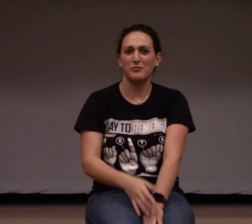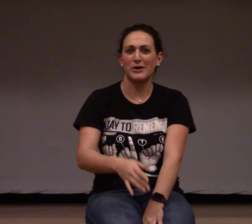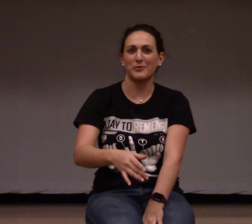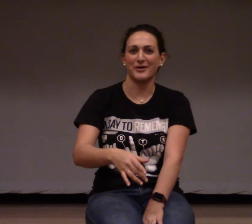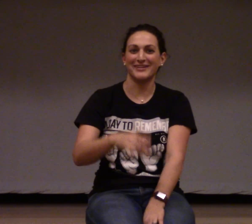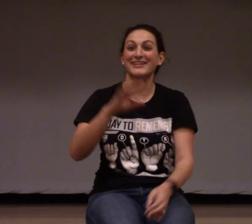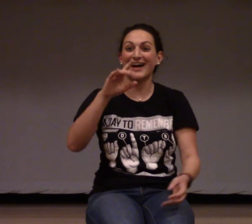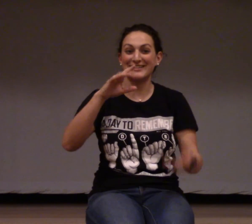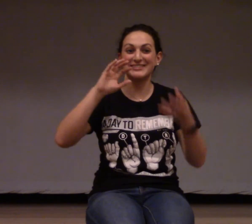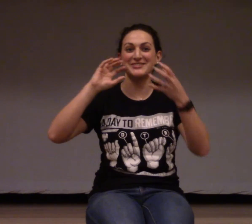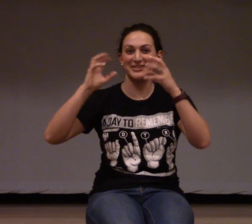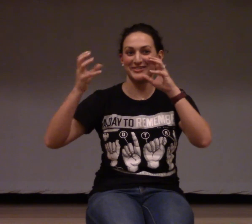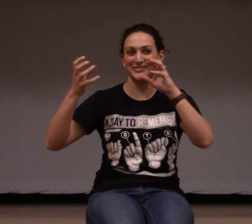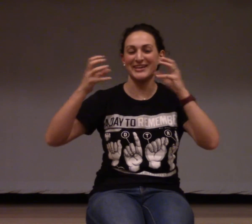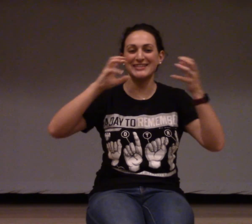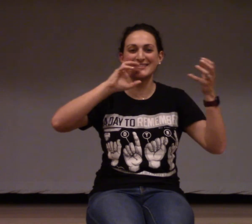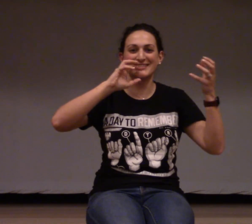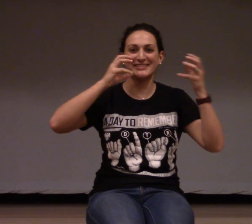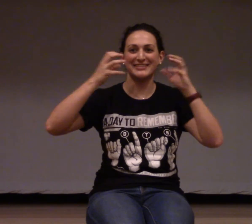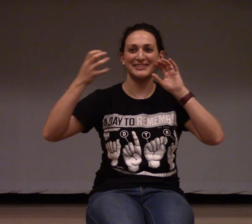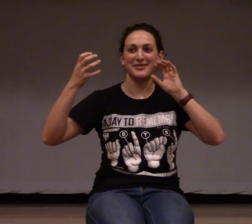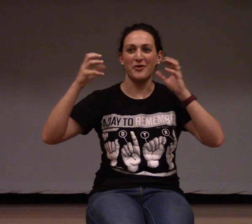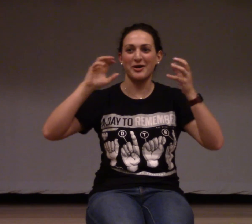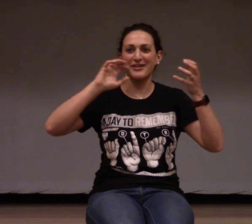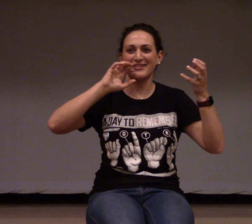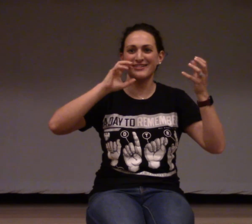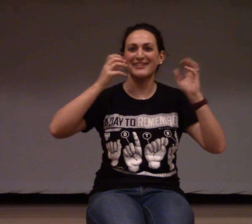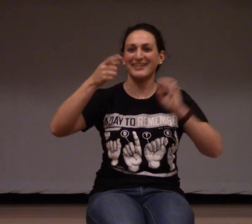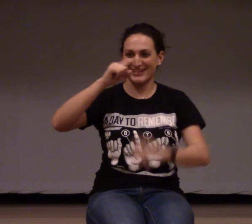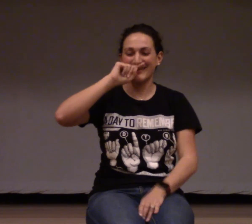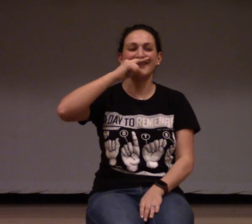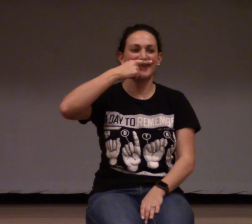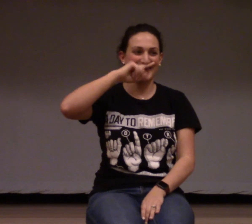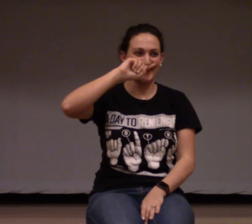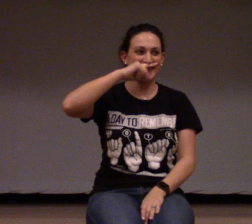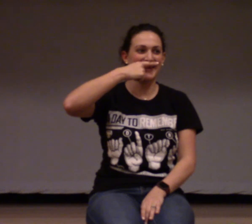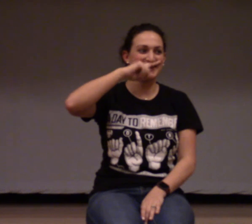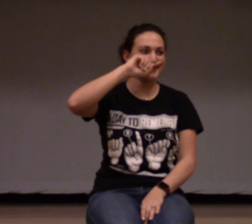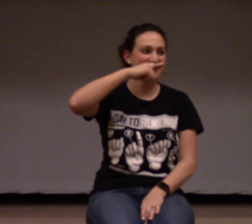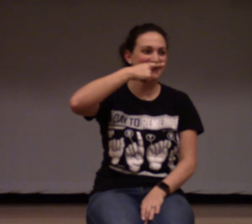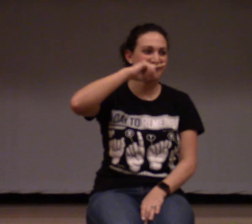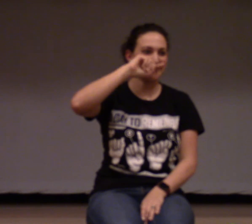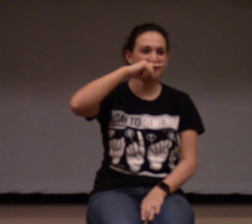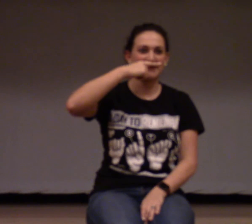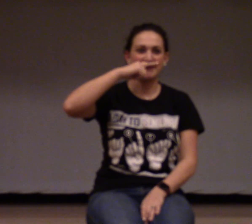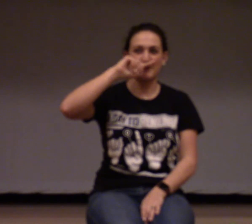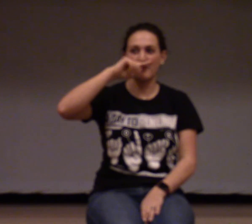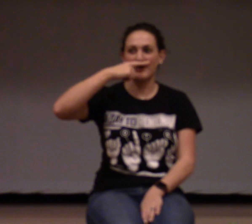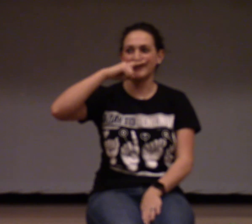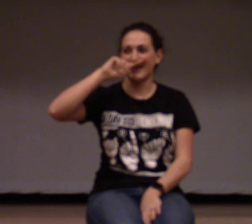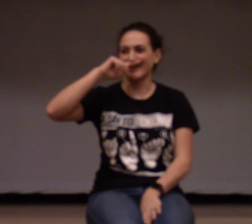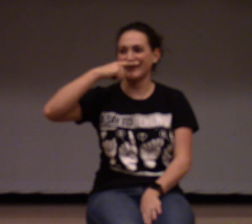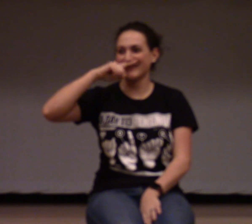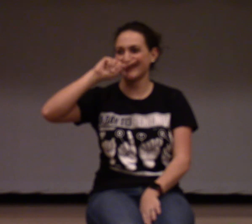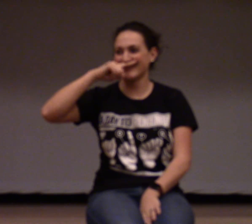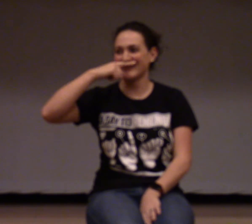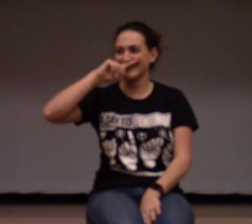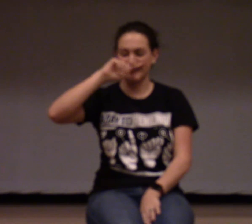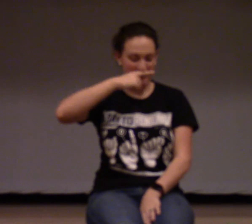Weird one. Yes, so you could either do this or this. Weird sign.